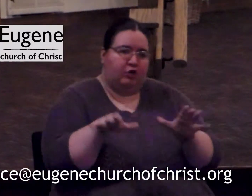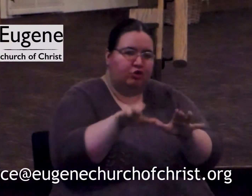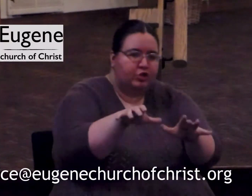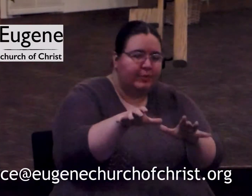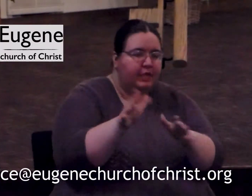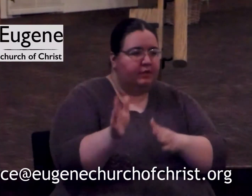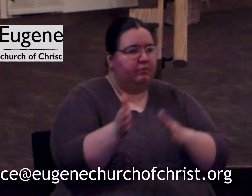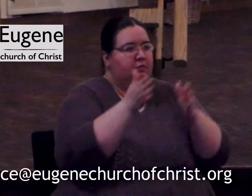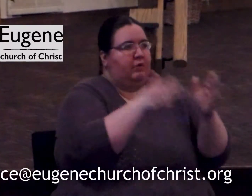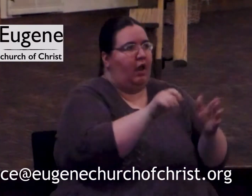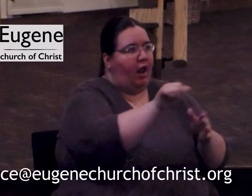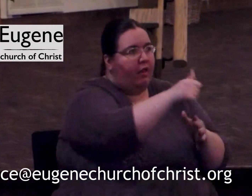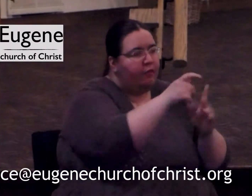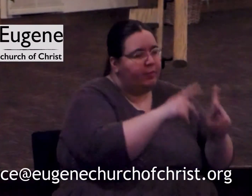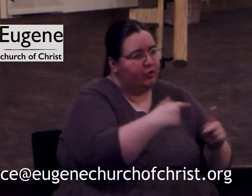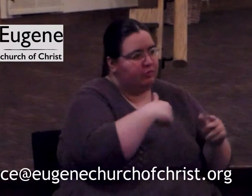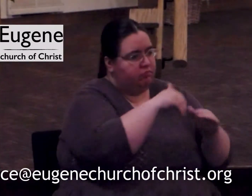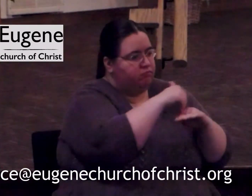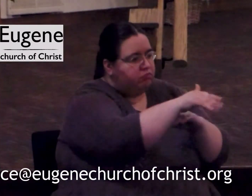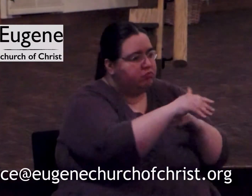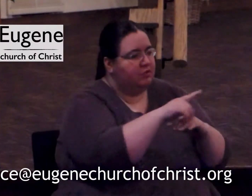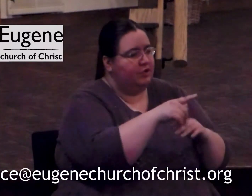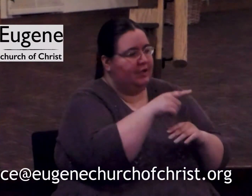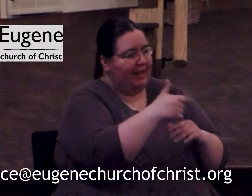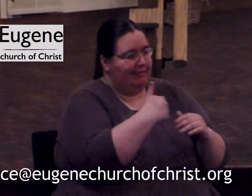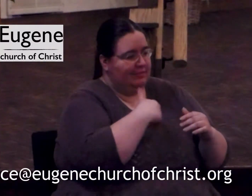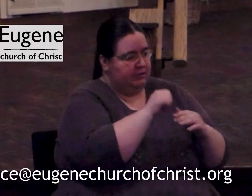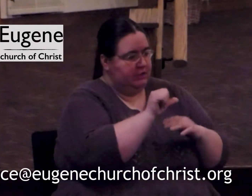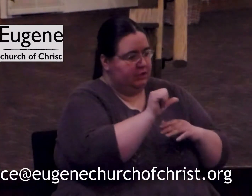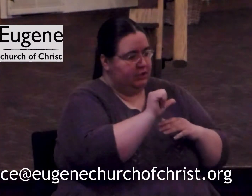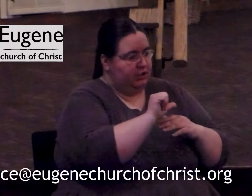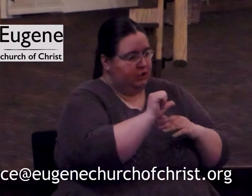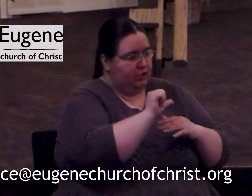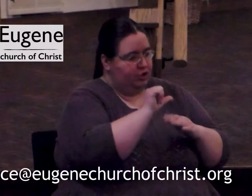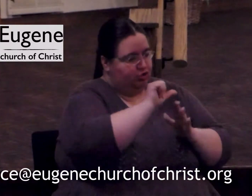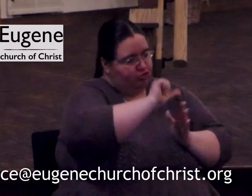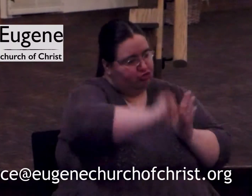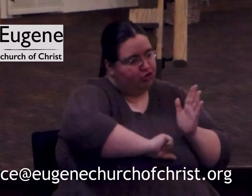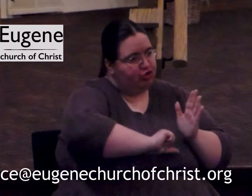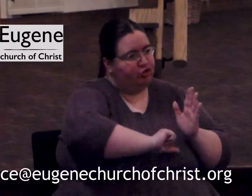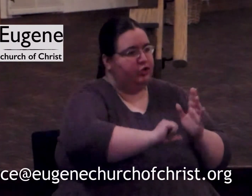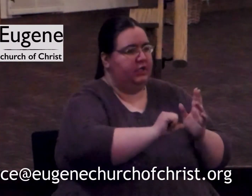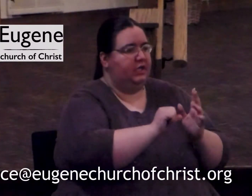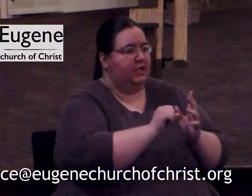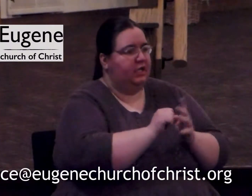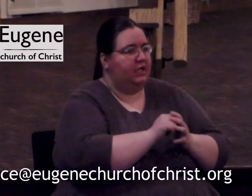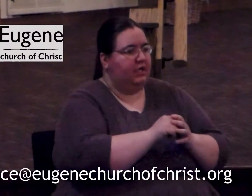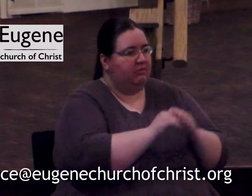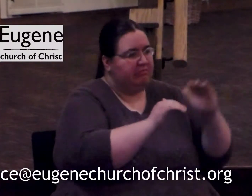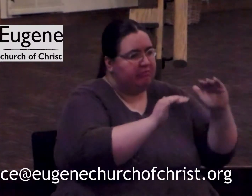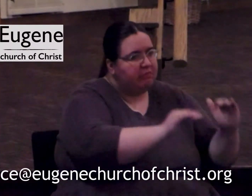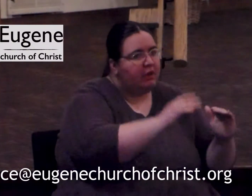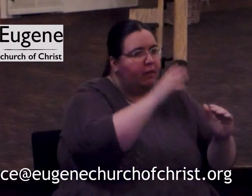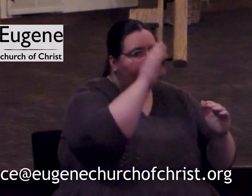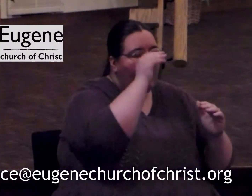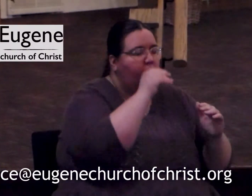of time. We had all these different people we were texting encouragement to. And I thought about these people in